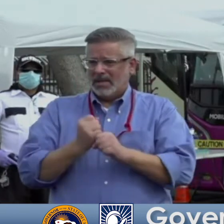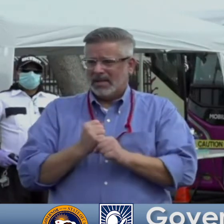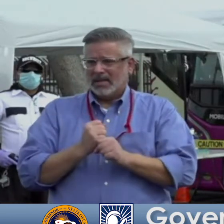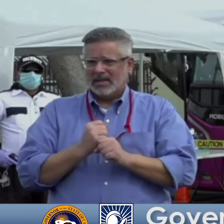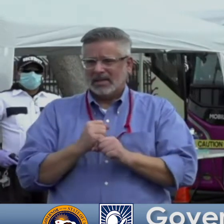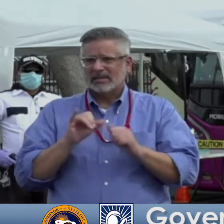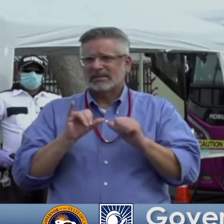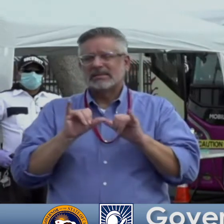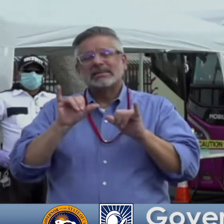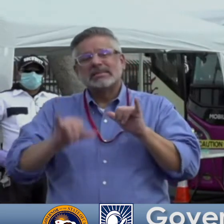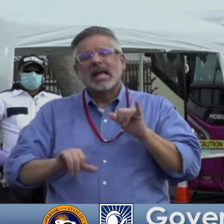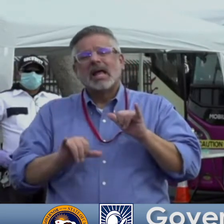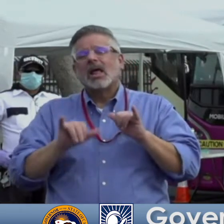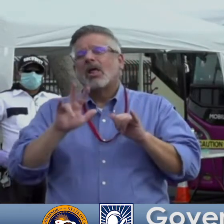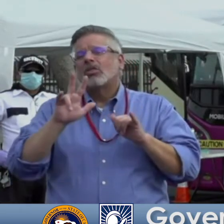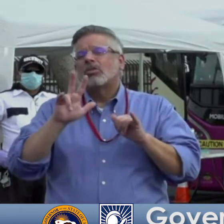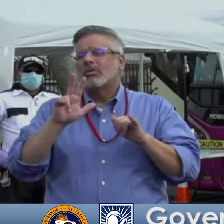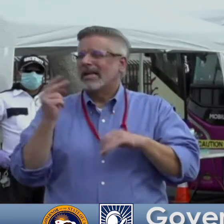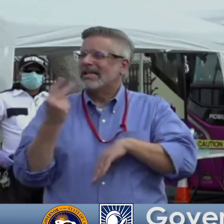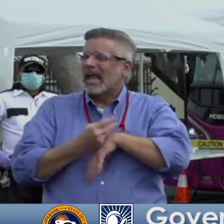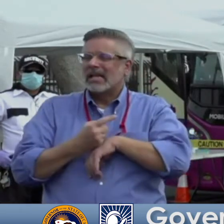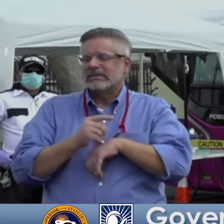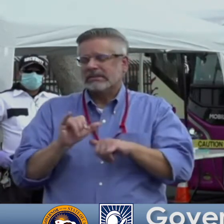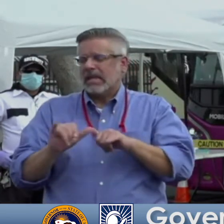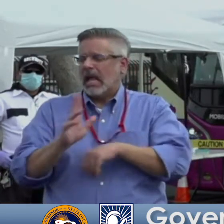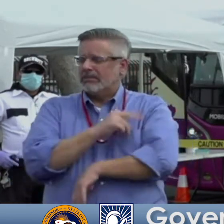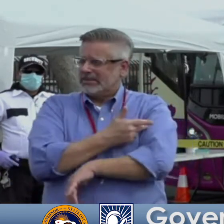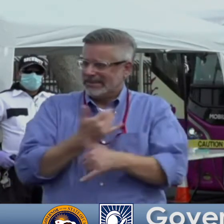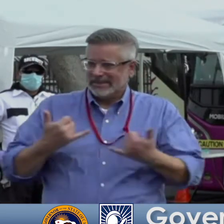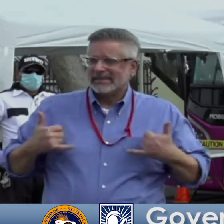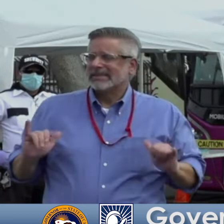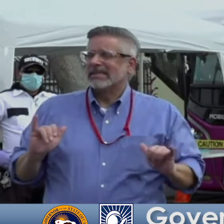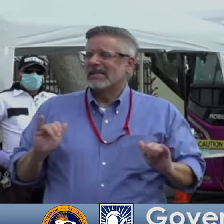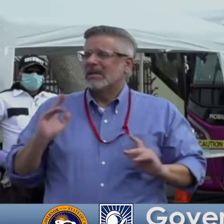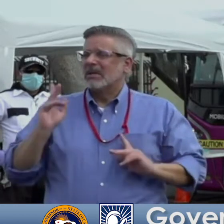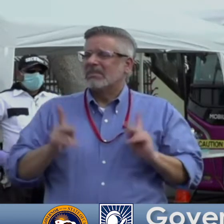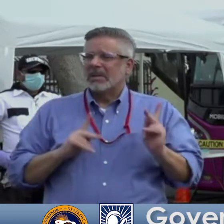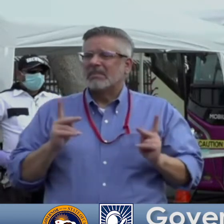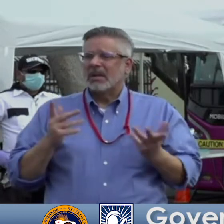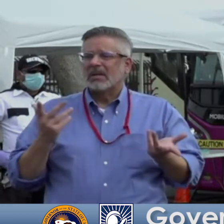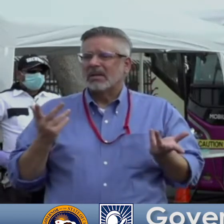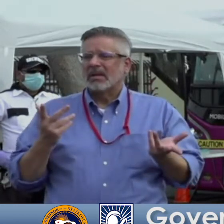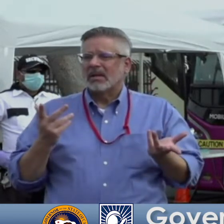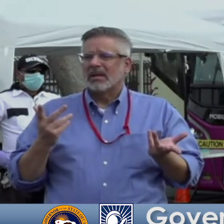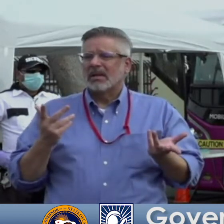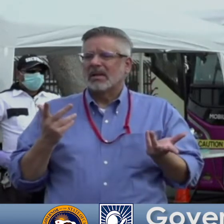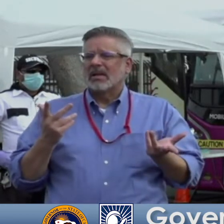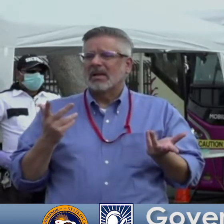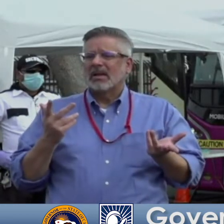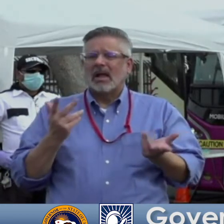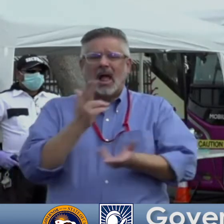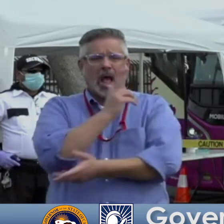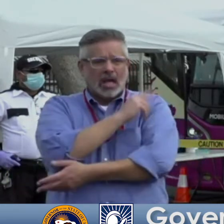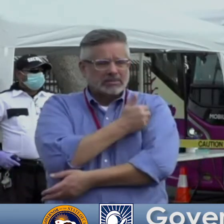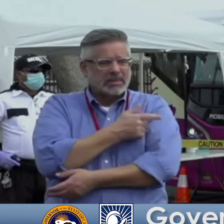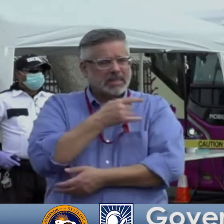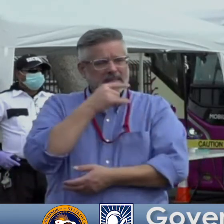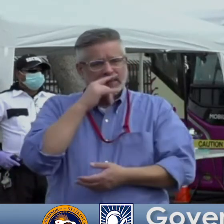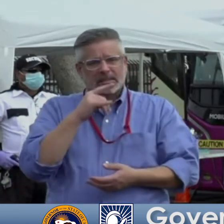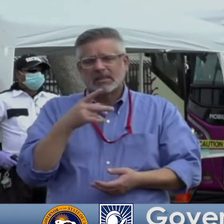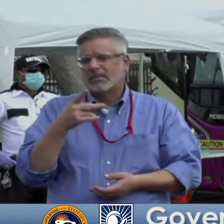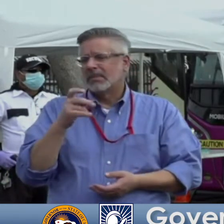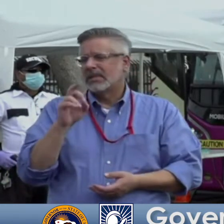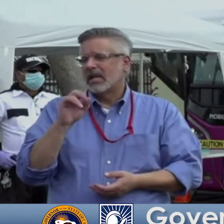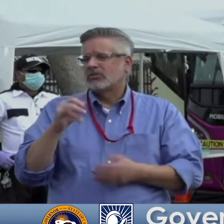length of stay is down to 3.6 days, but still, people are ending up in our hospitals. Our kids, our pediatric